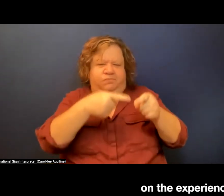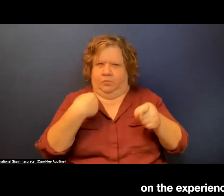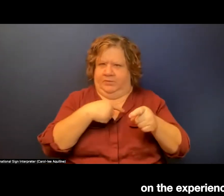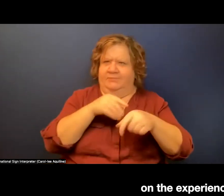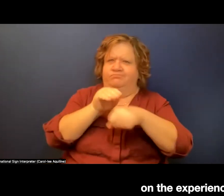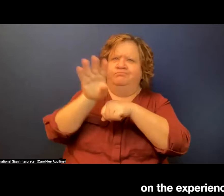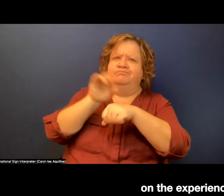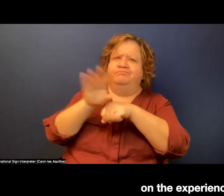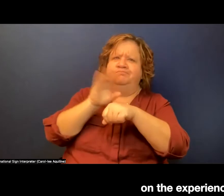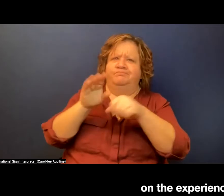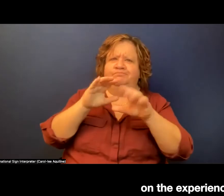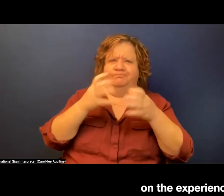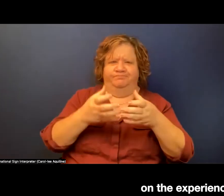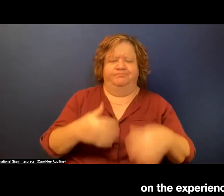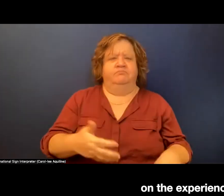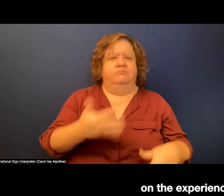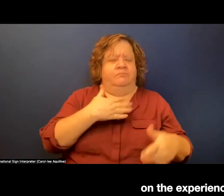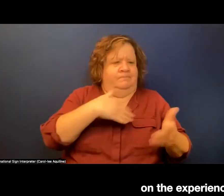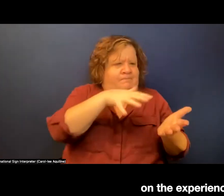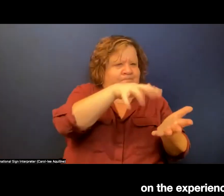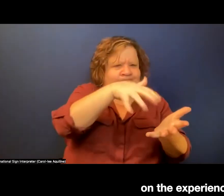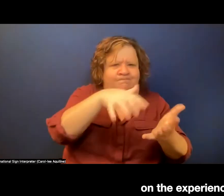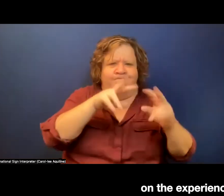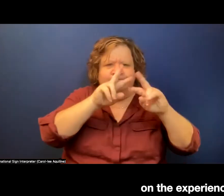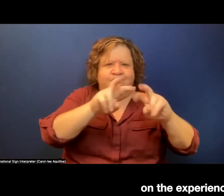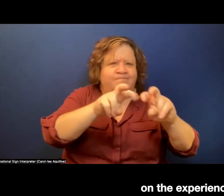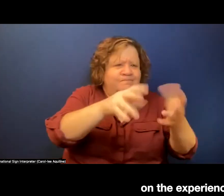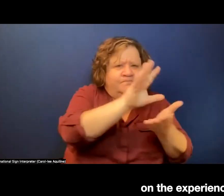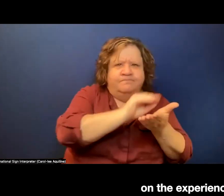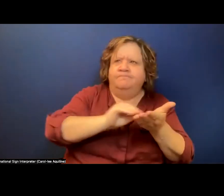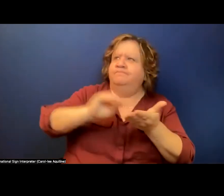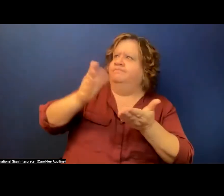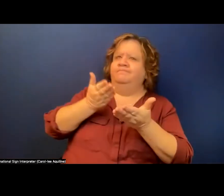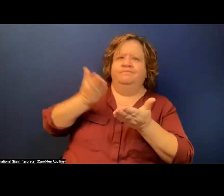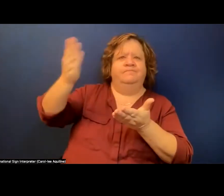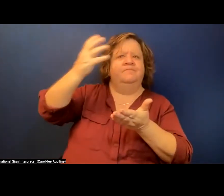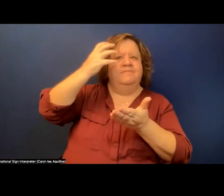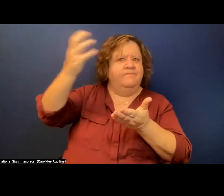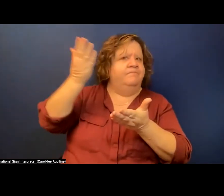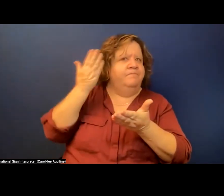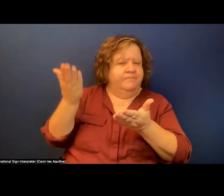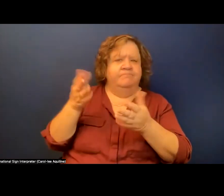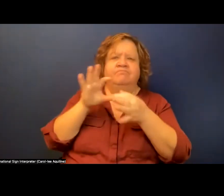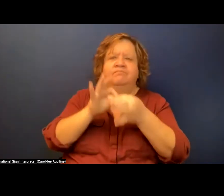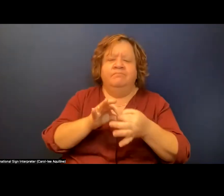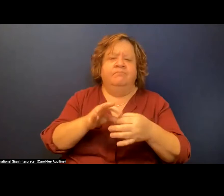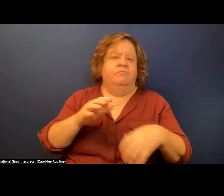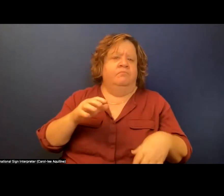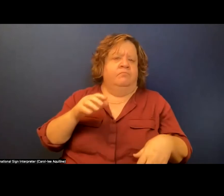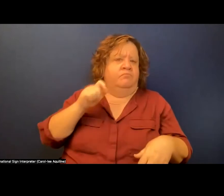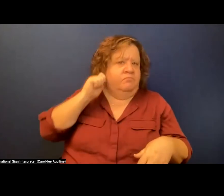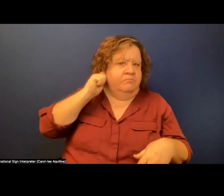on the experience of women and girls with disabilities during the lockdown. From the small grant